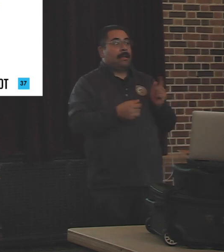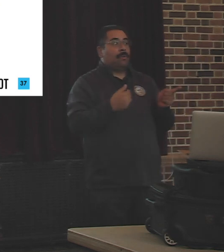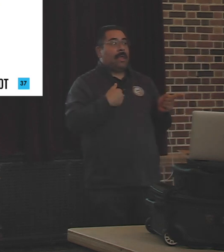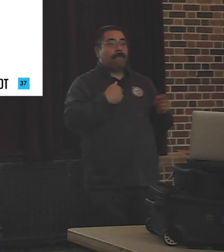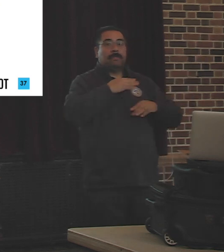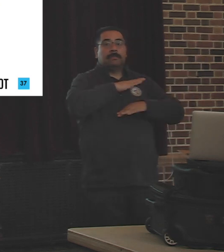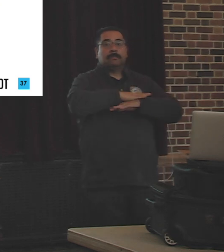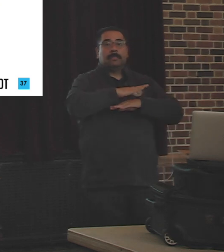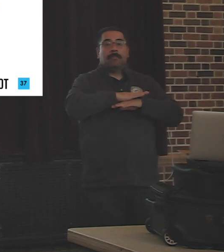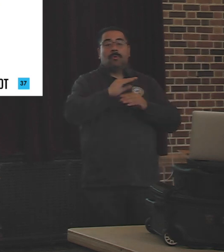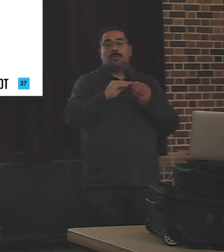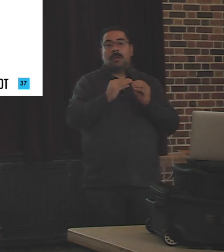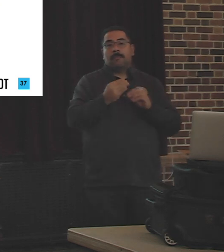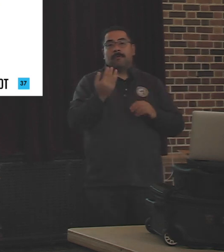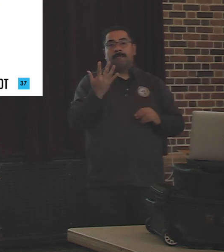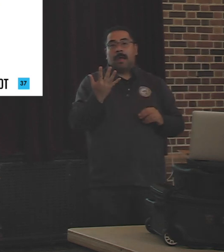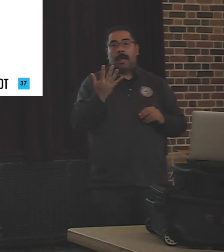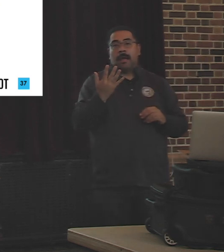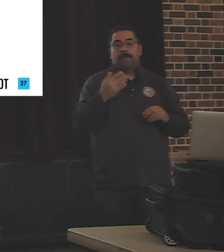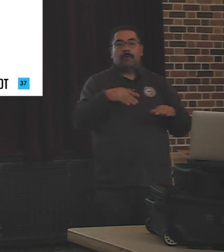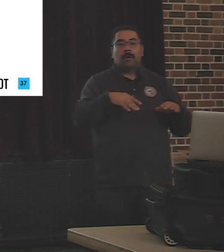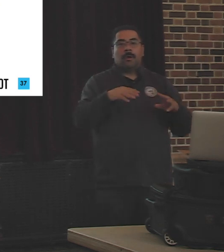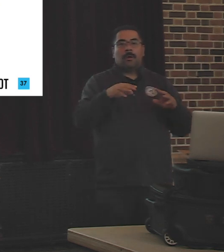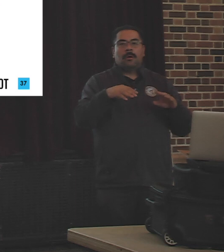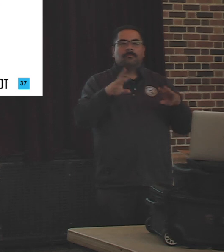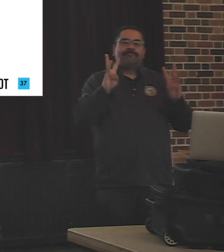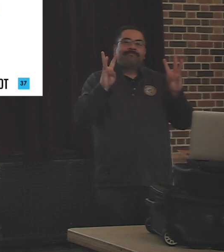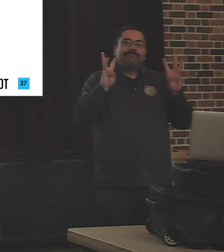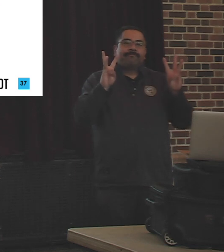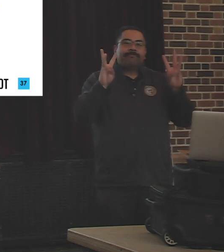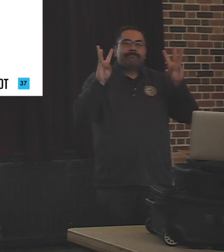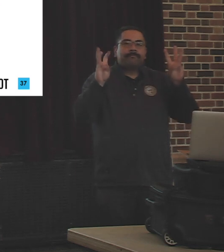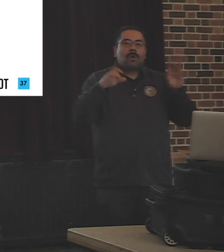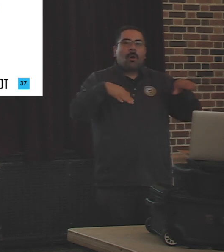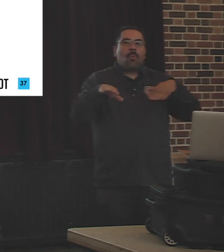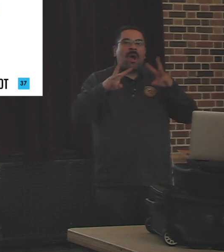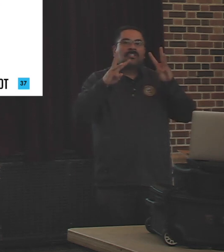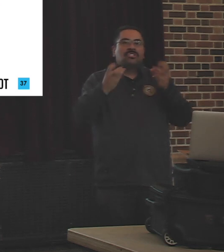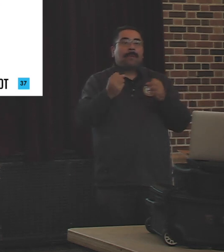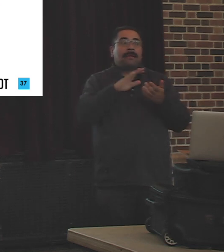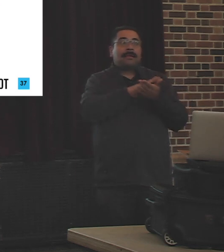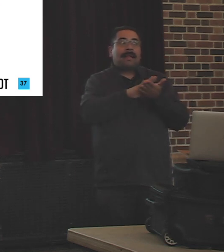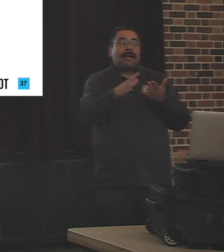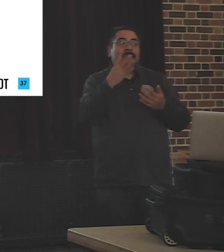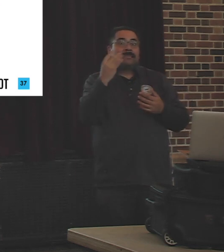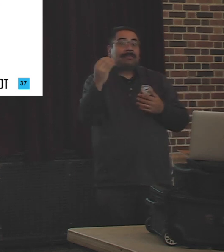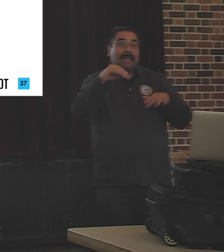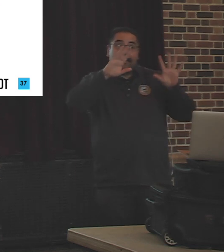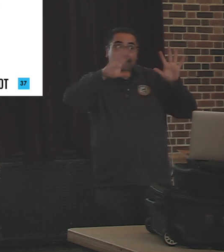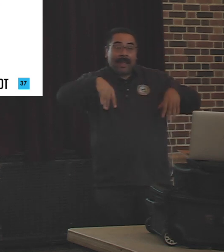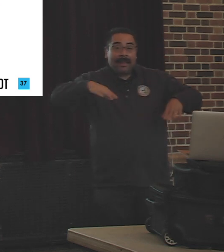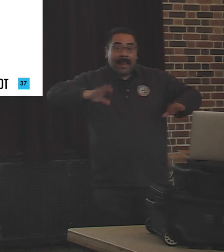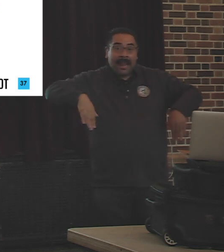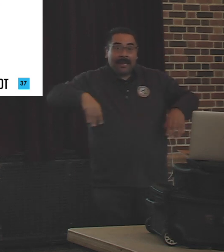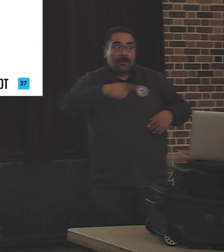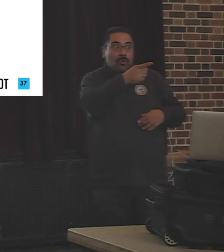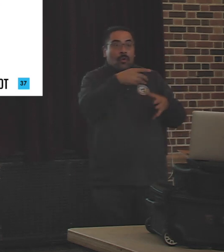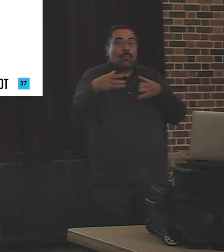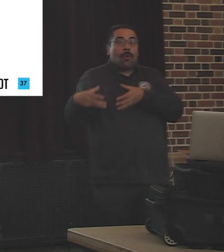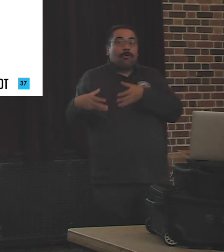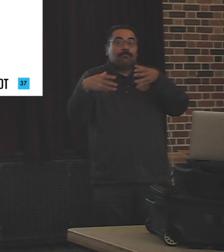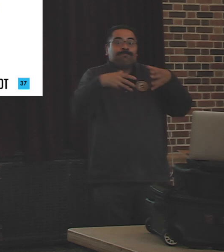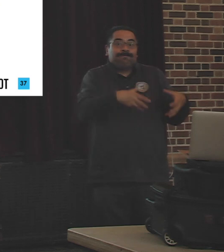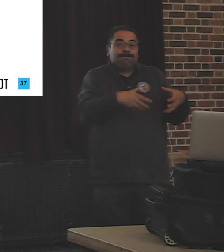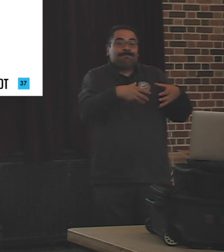our table number 5, which will be a workshop, and it's really nice outside. No rain yet, so you would definitely enjoy